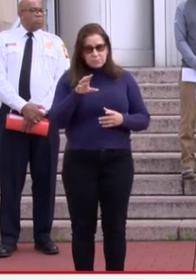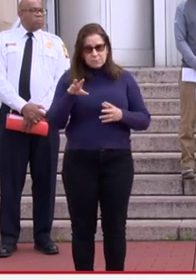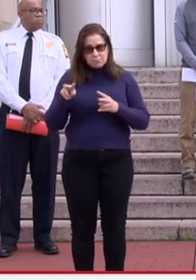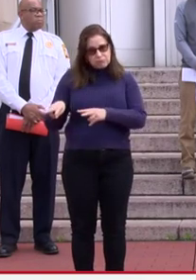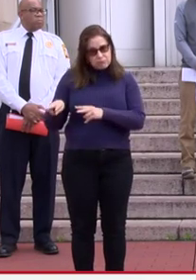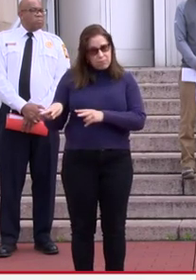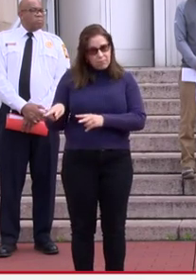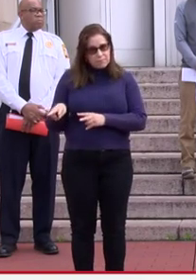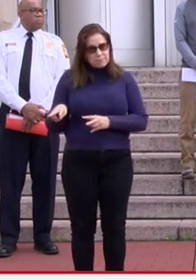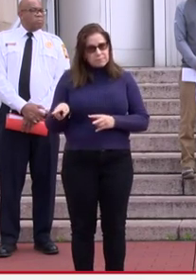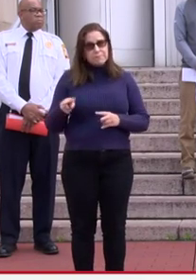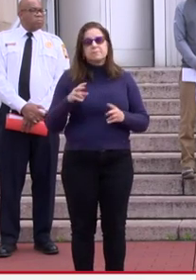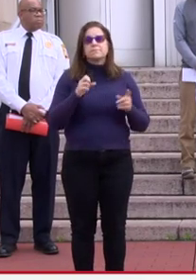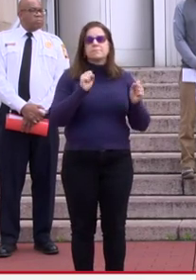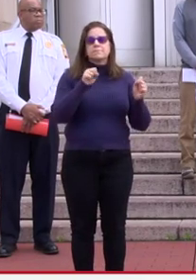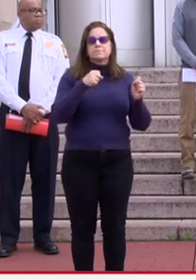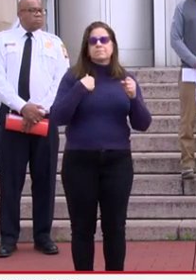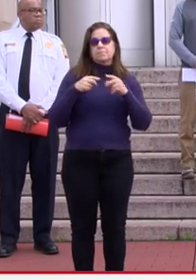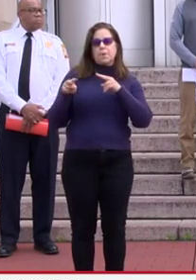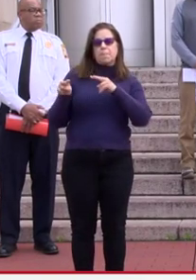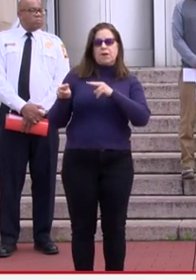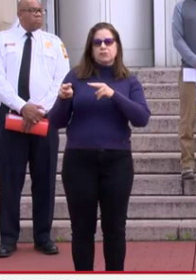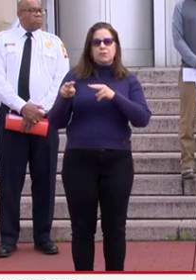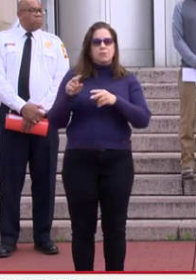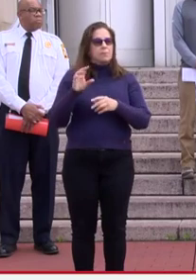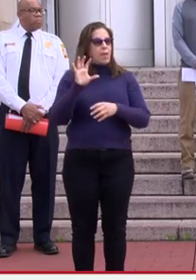list. I think the expansion of the